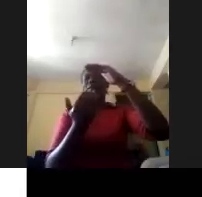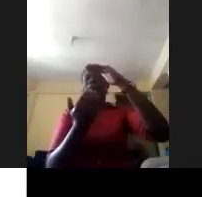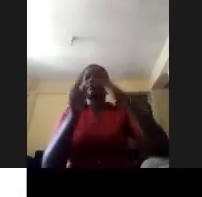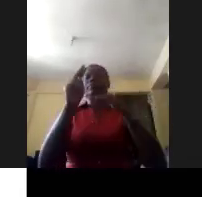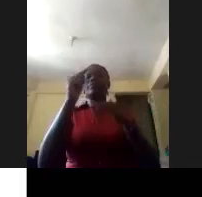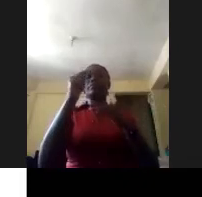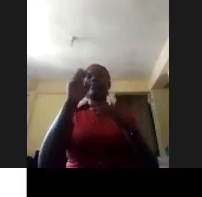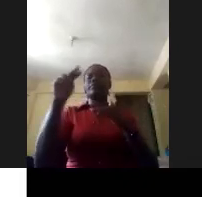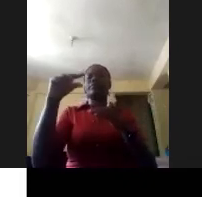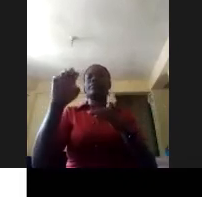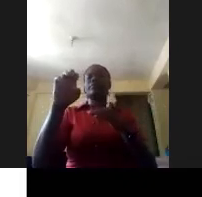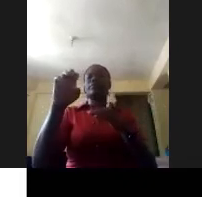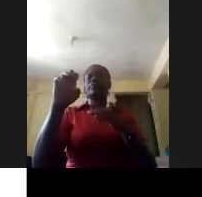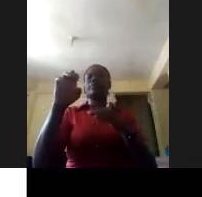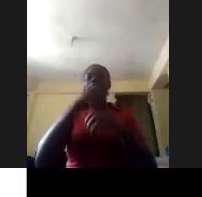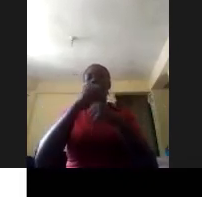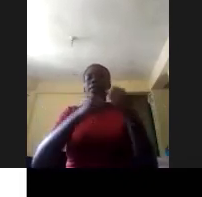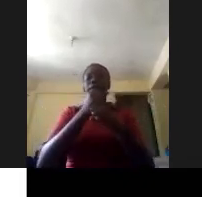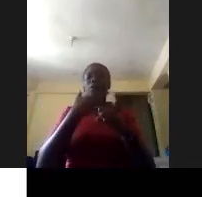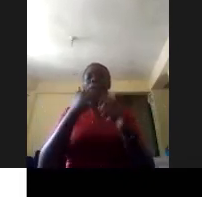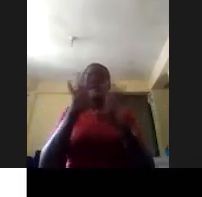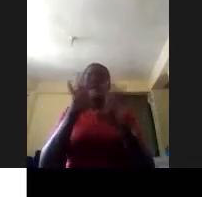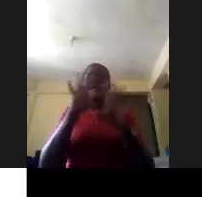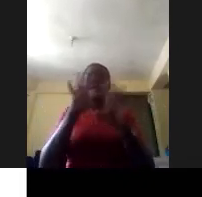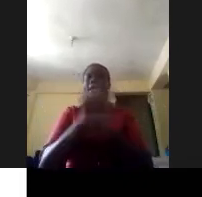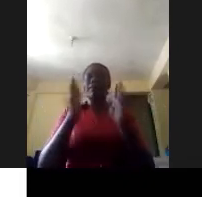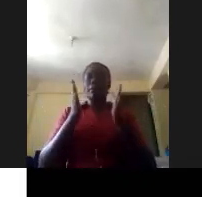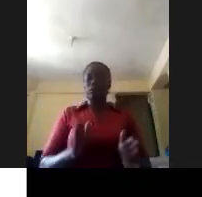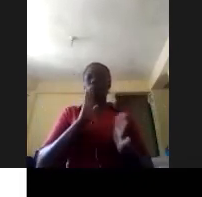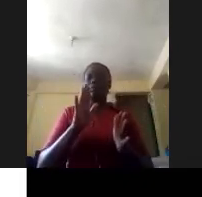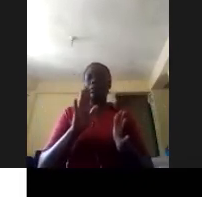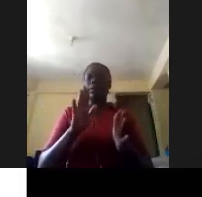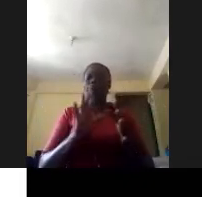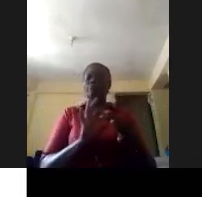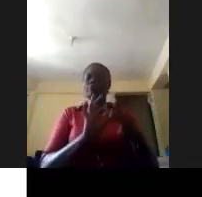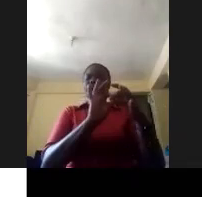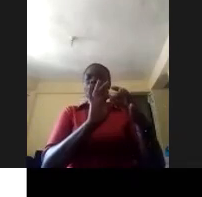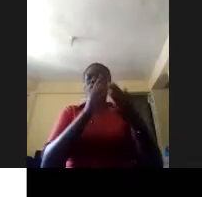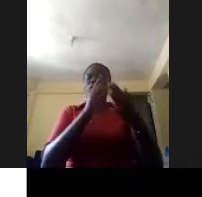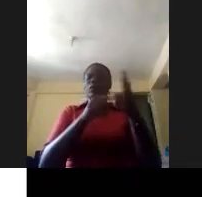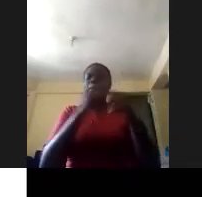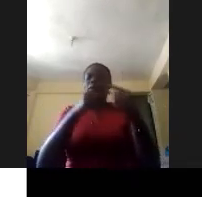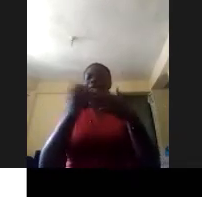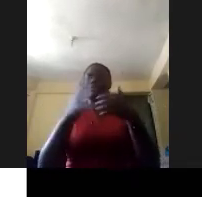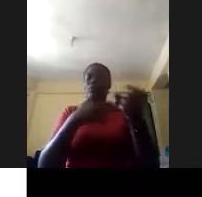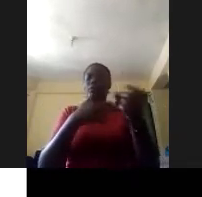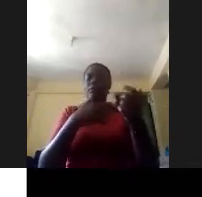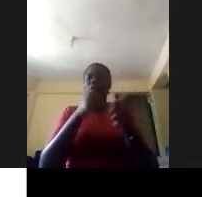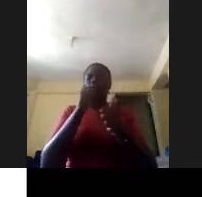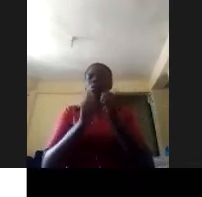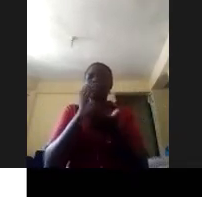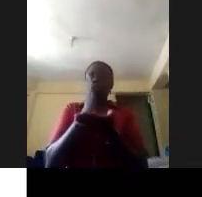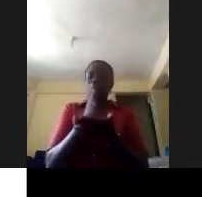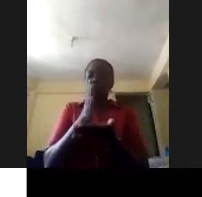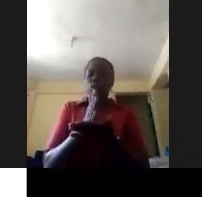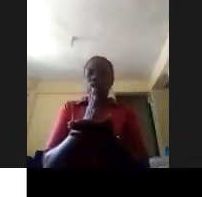So I would want everybody to be aware about what are some of the symptoms that actually tell